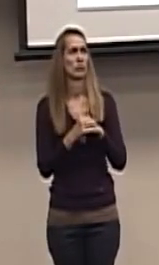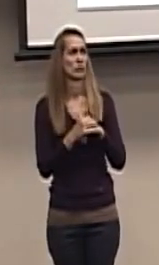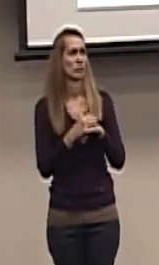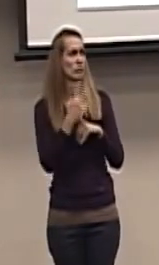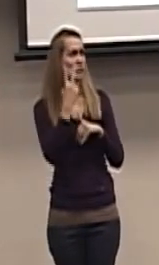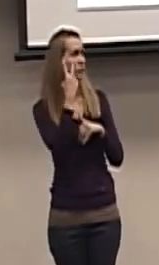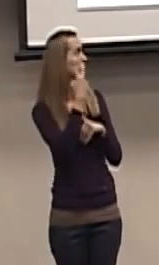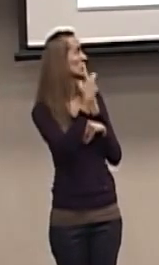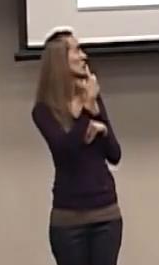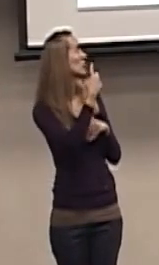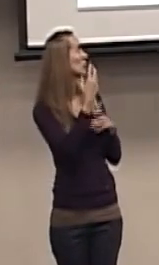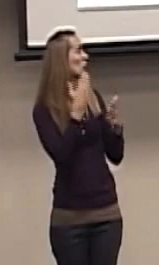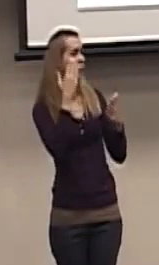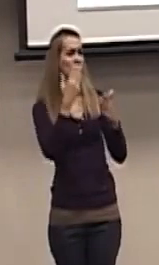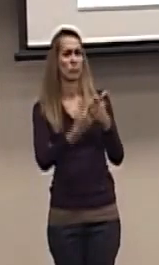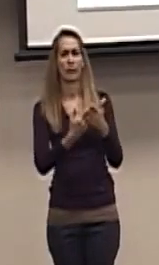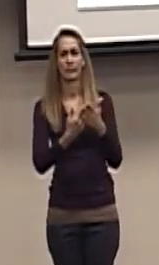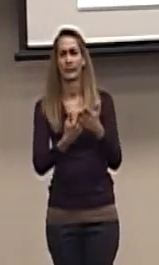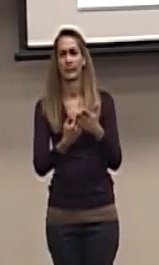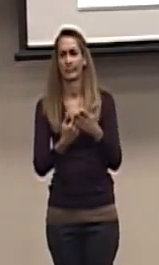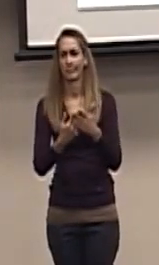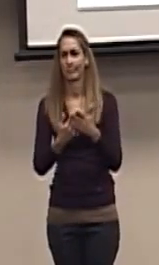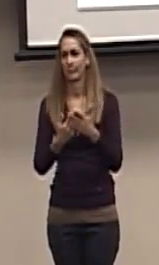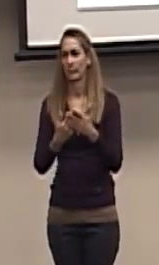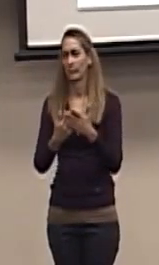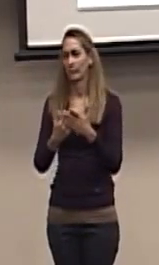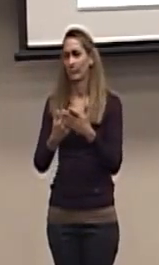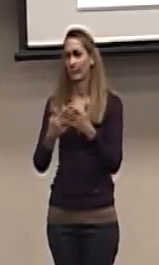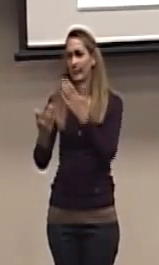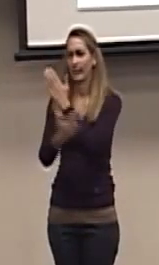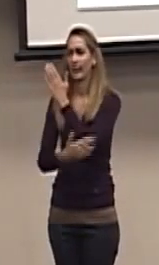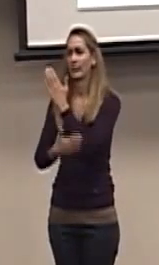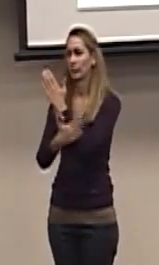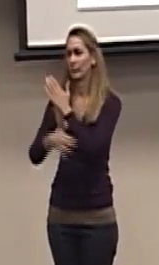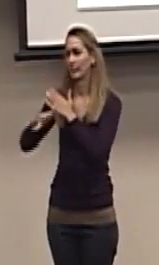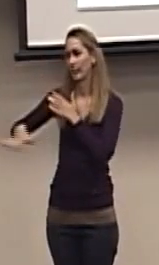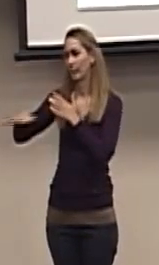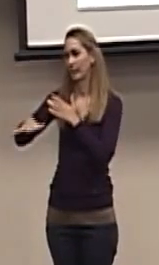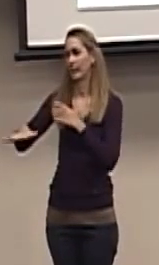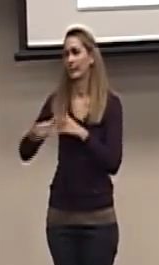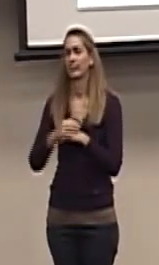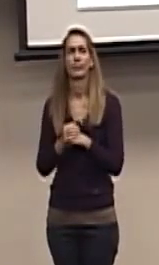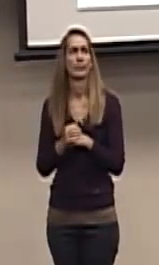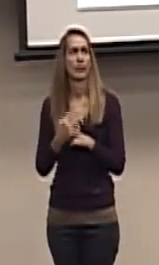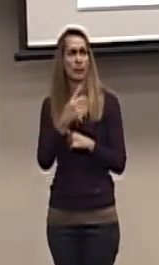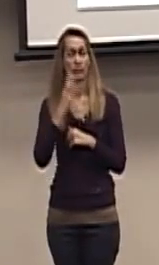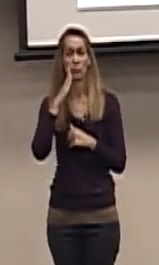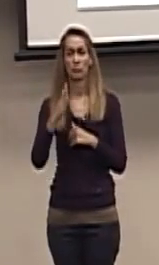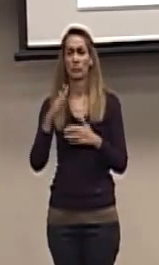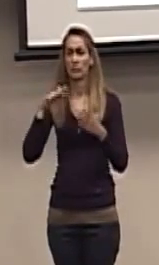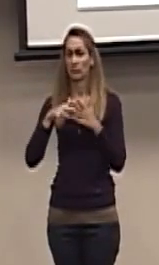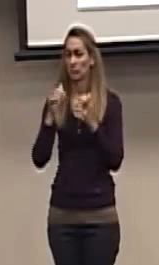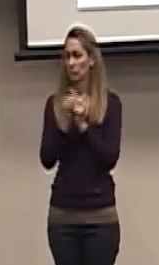rural community. And here, students are ready to study with anybody who will welcome them in the community.